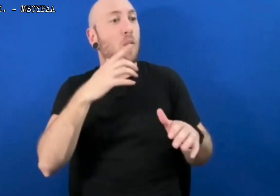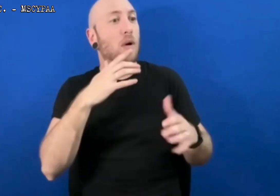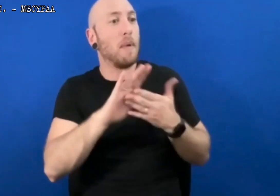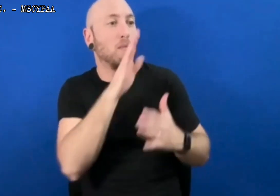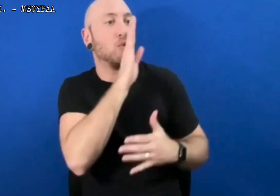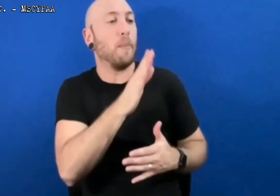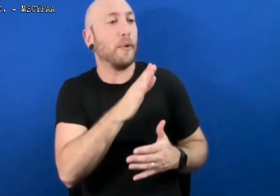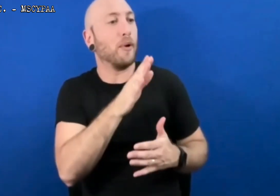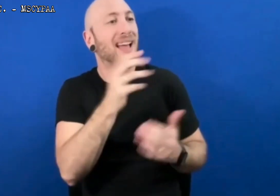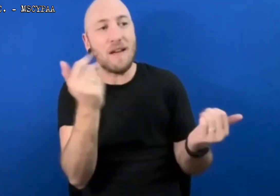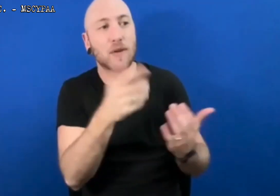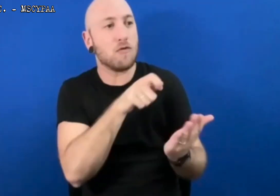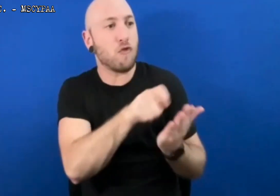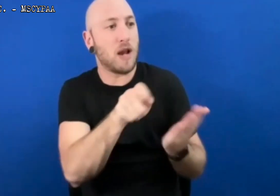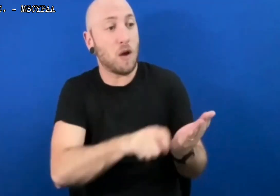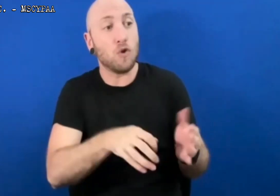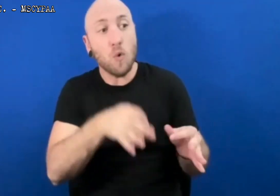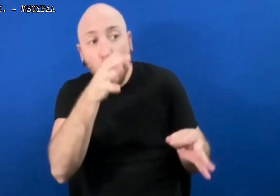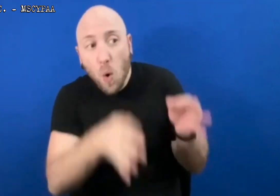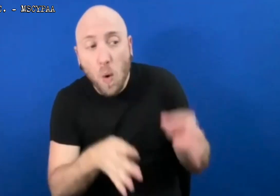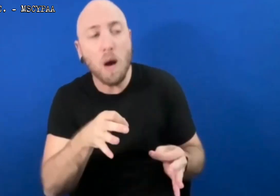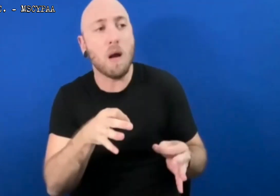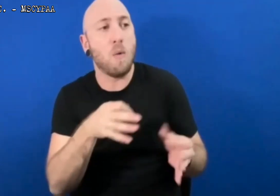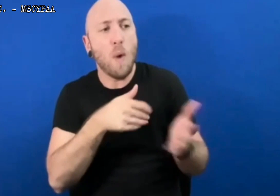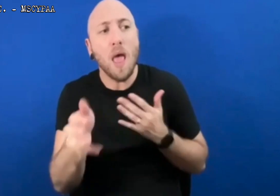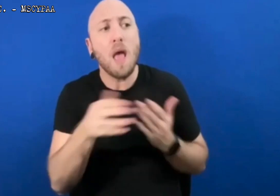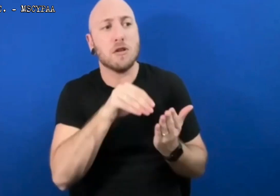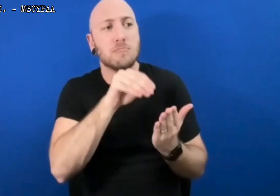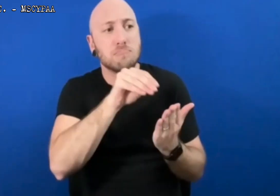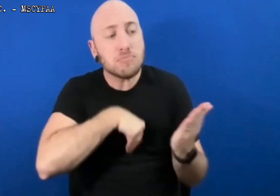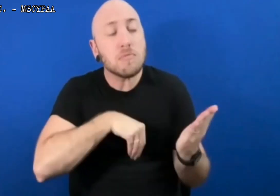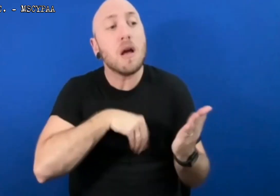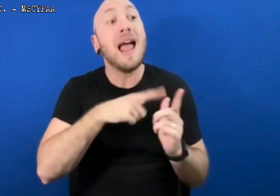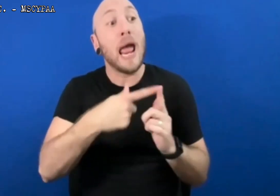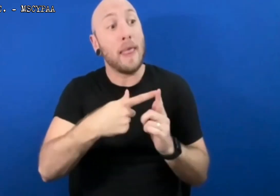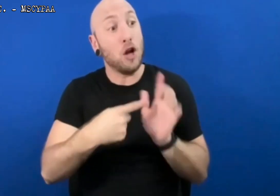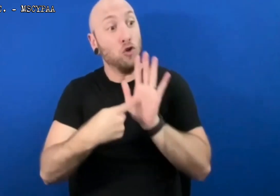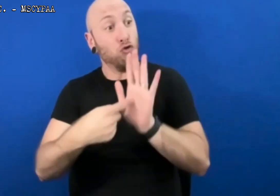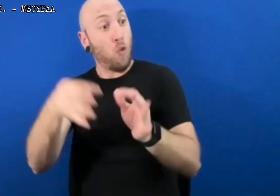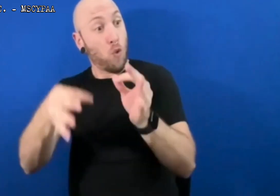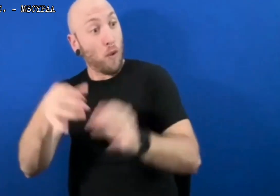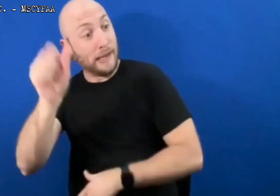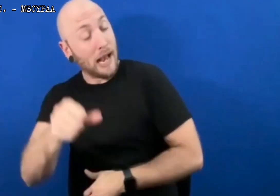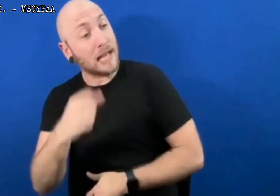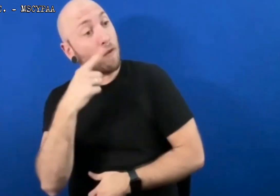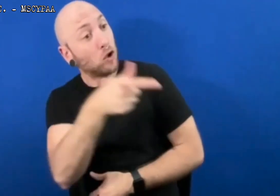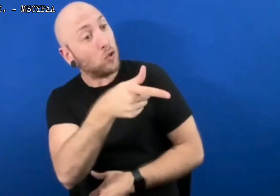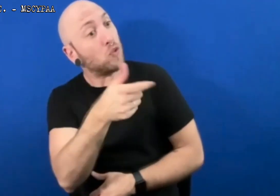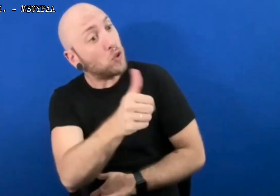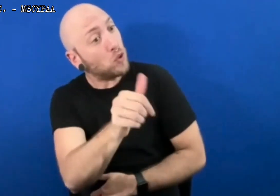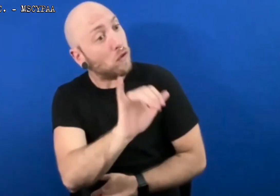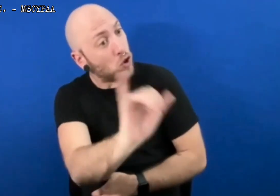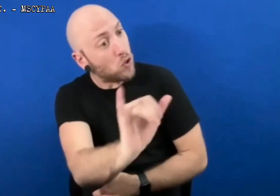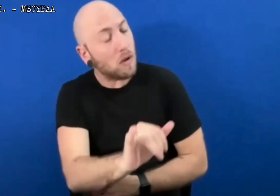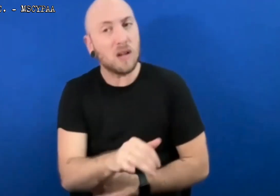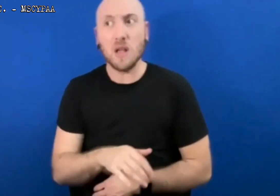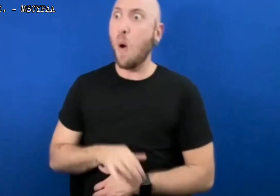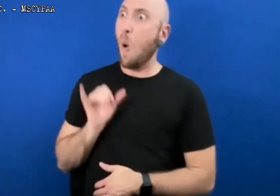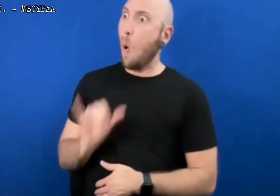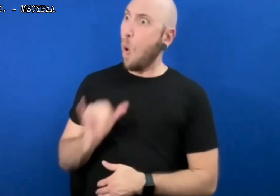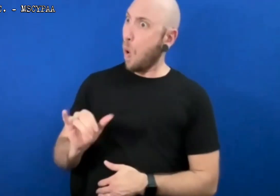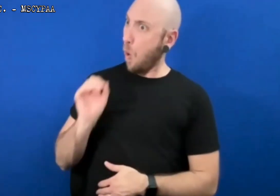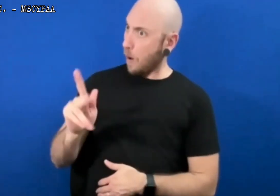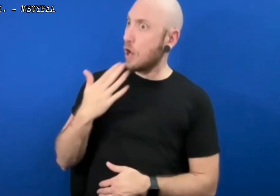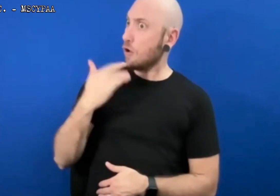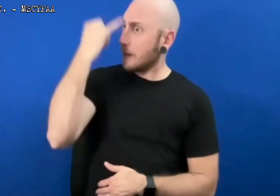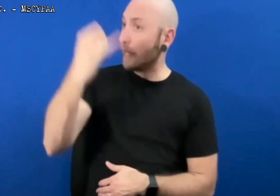your recovery, and it'll, you can show the court, but also it's for you. And like, this is a great suggestion. And I was like, okay. So I wrote